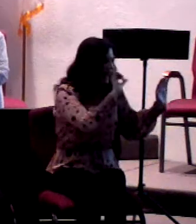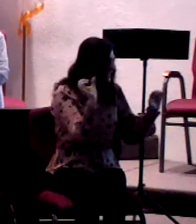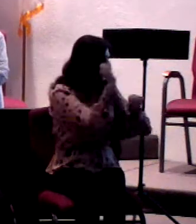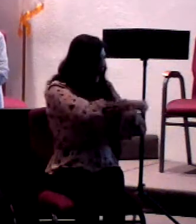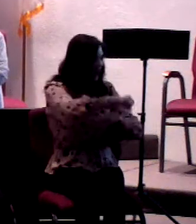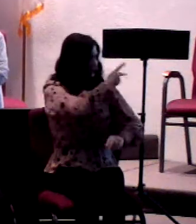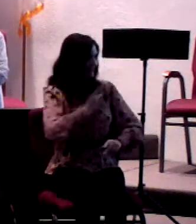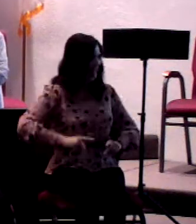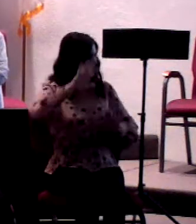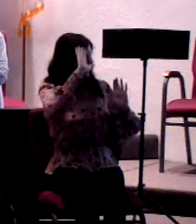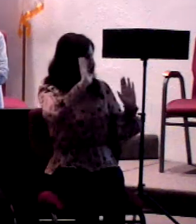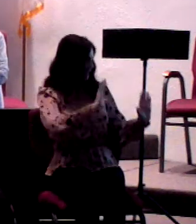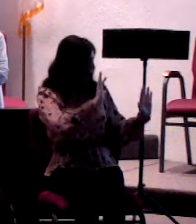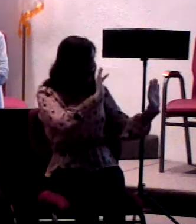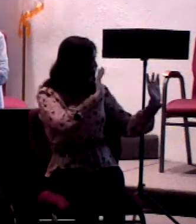king.